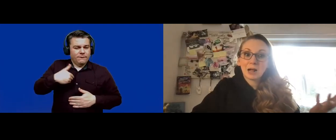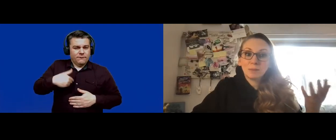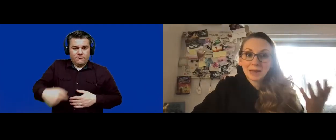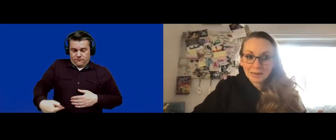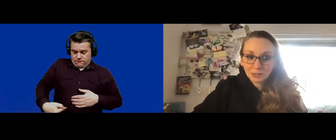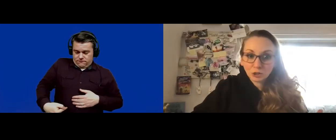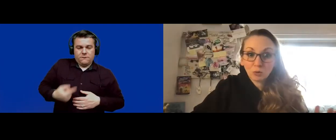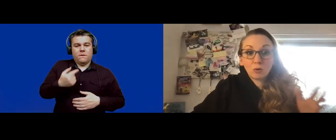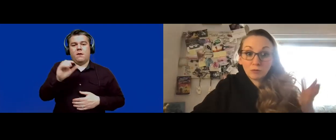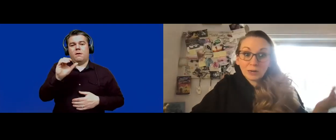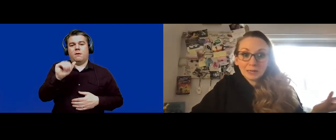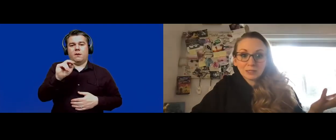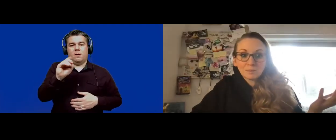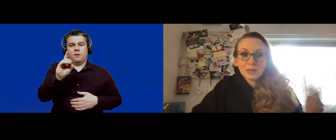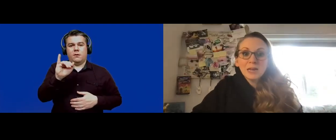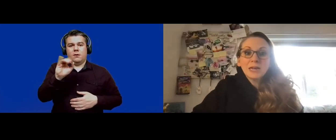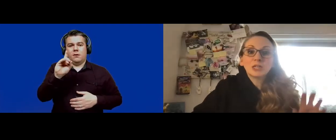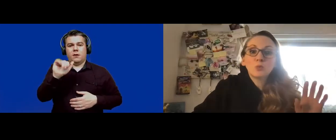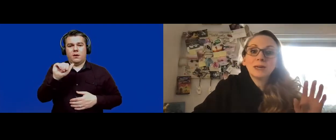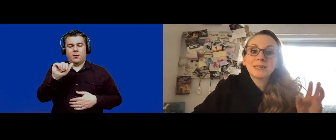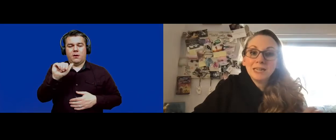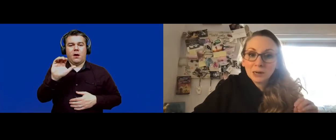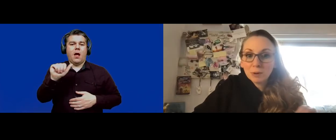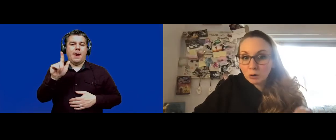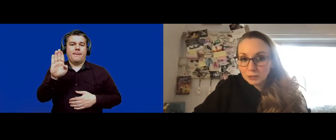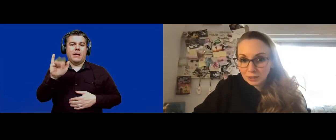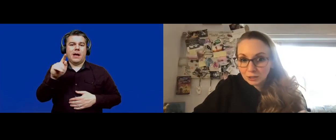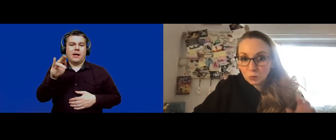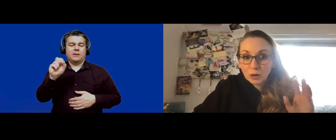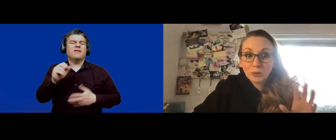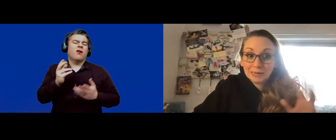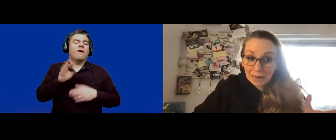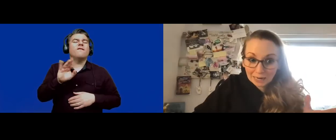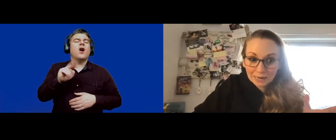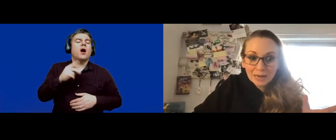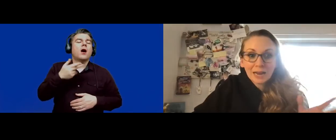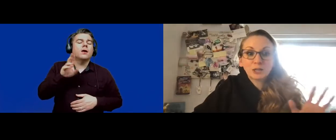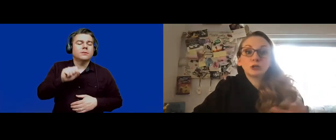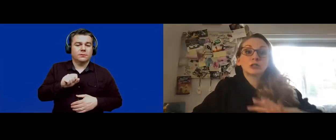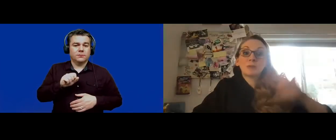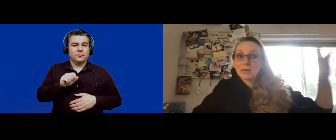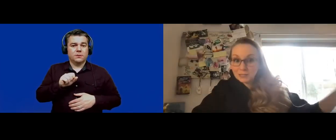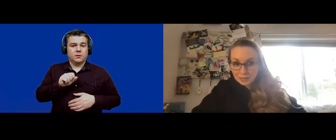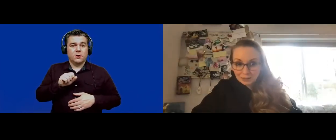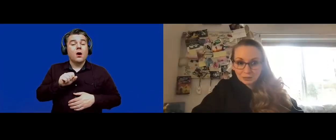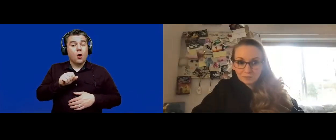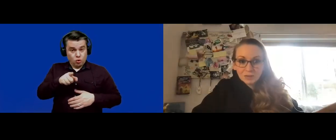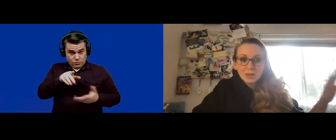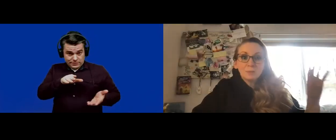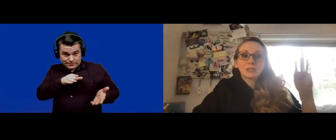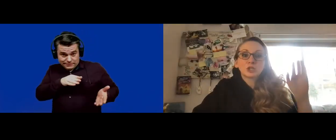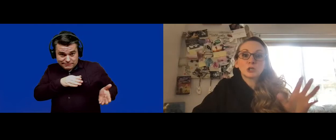Candida albicans, or fungus. It's what decomposes us when we die and turns us back into